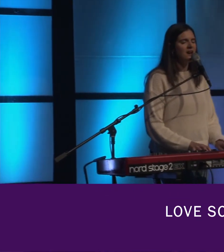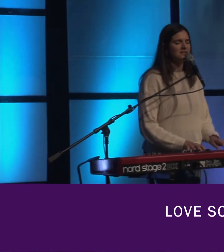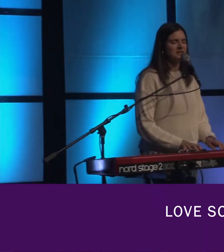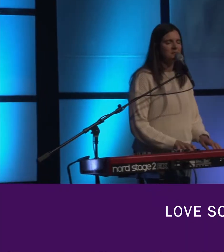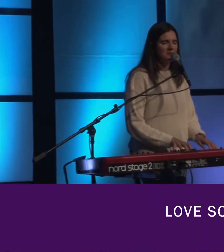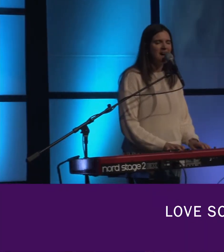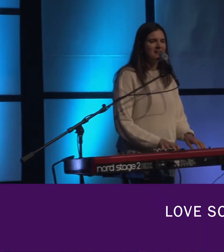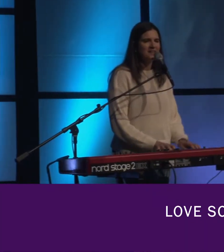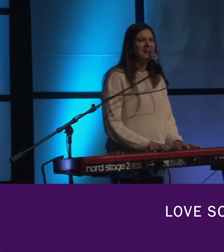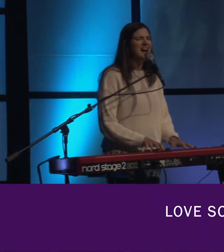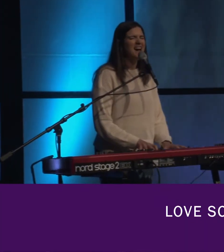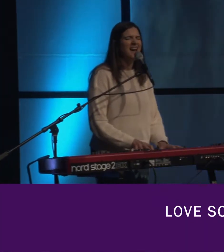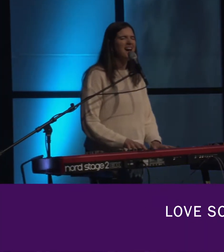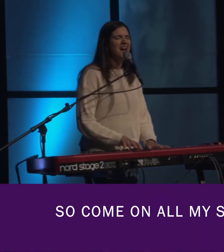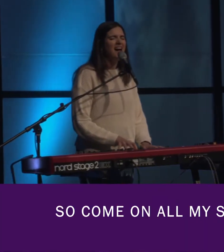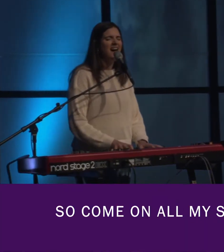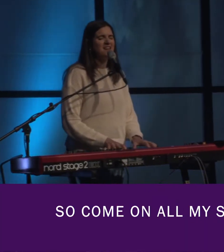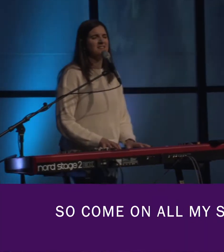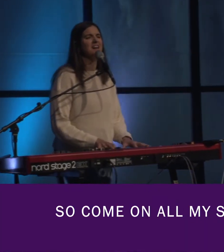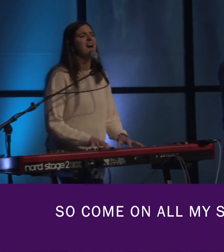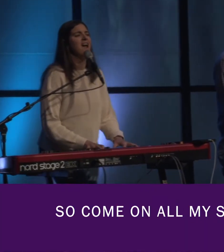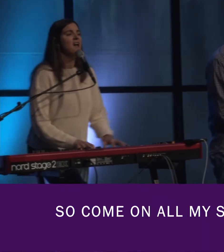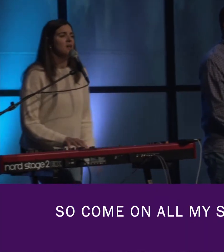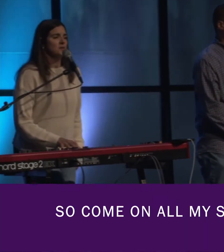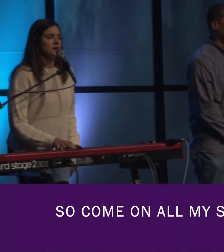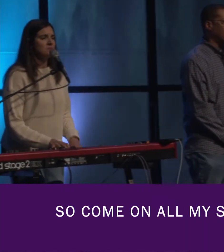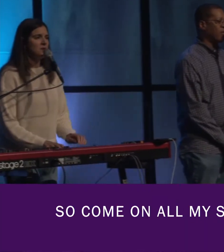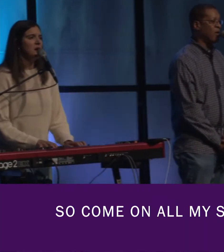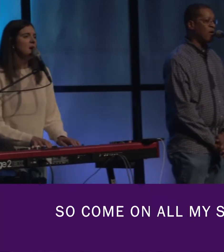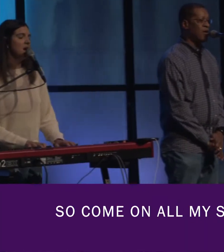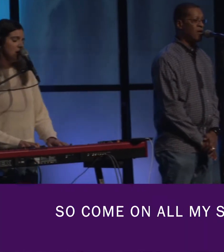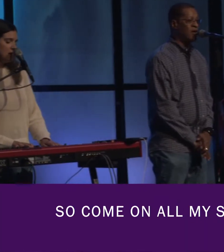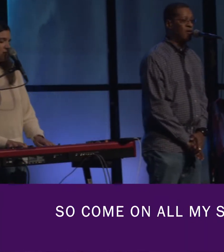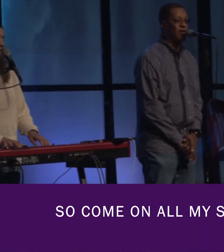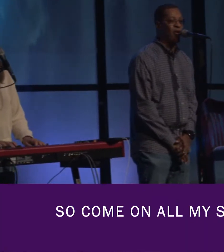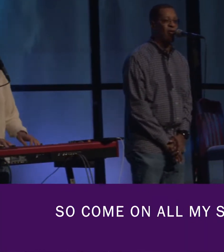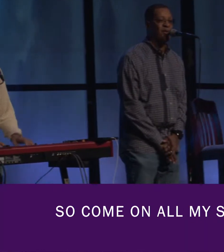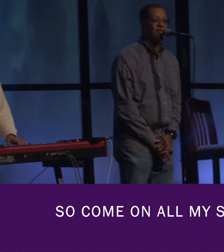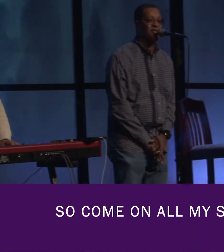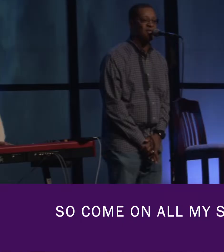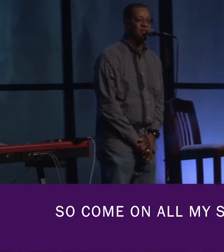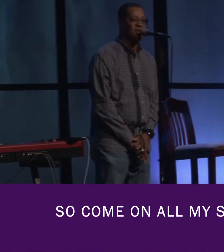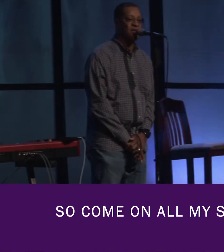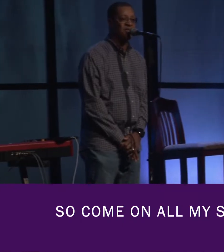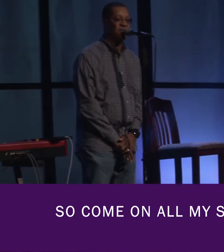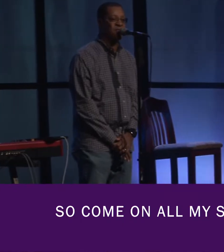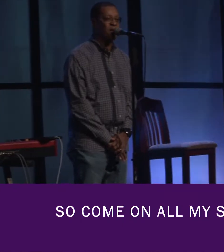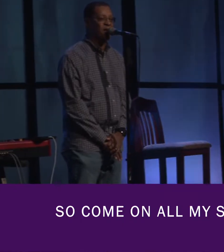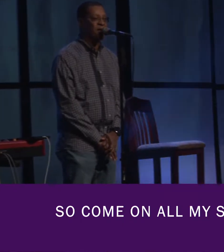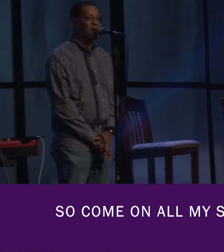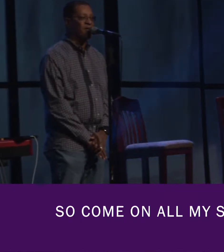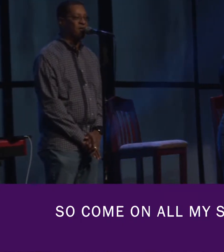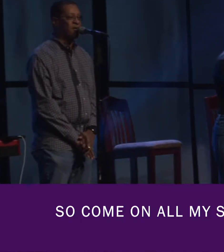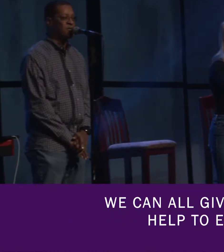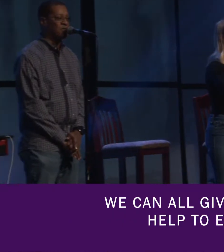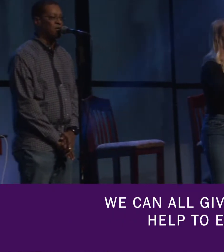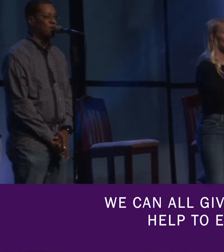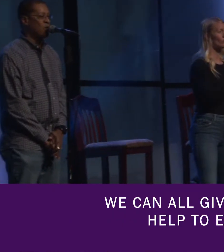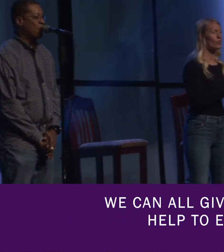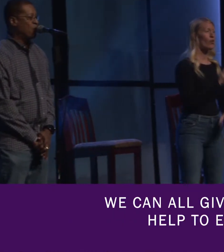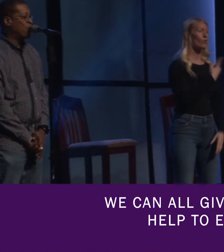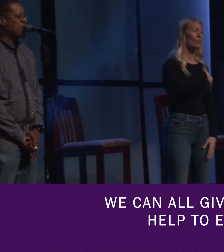somebody, love somebody. So come on, all my sisters and